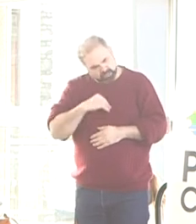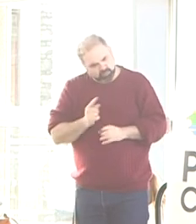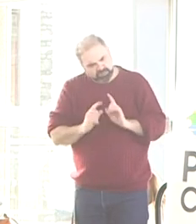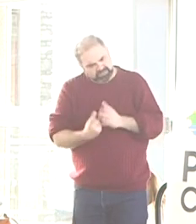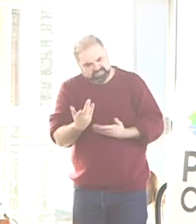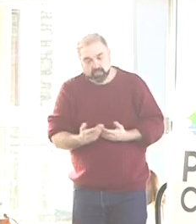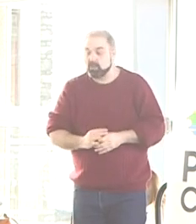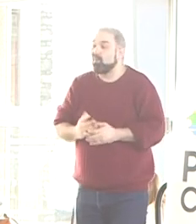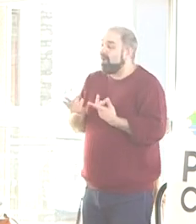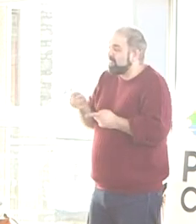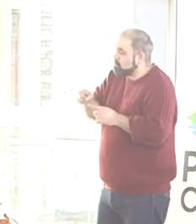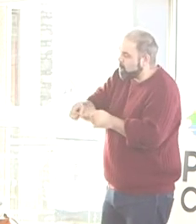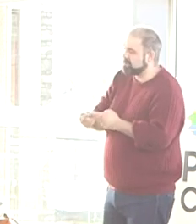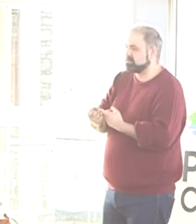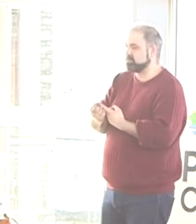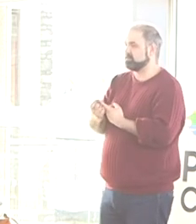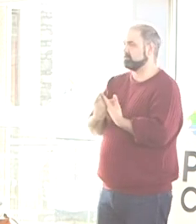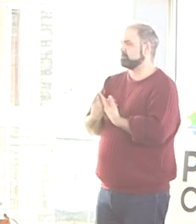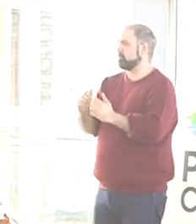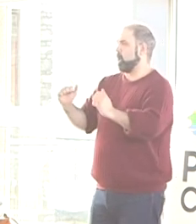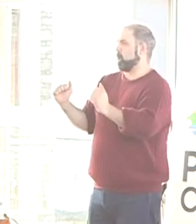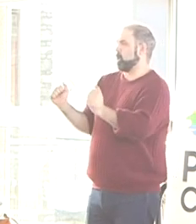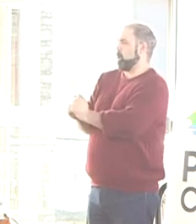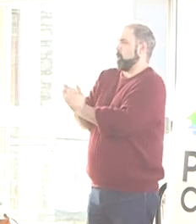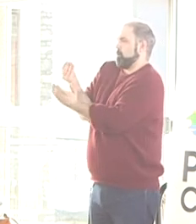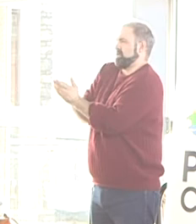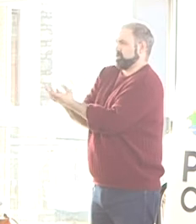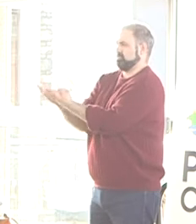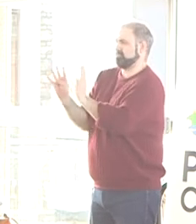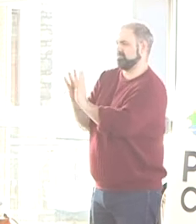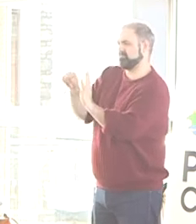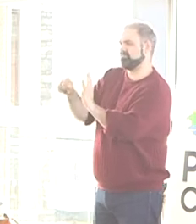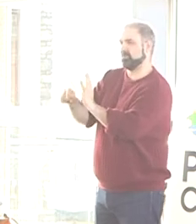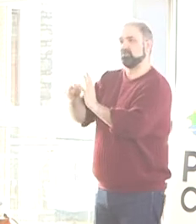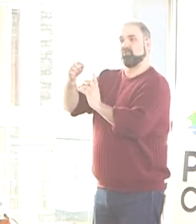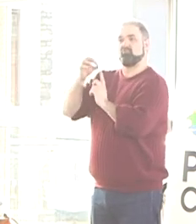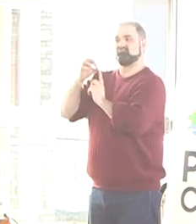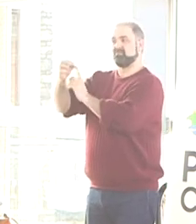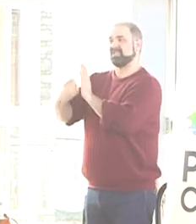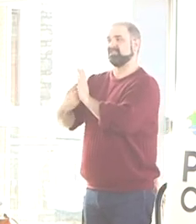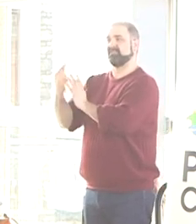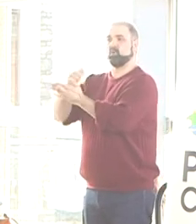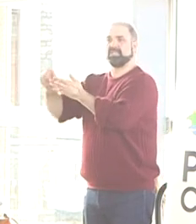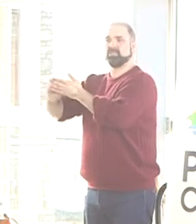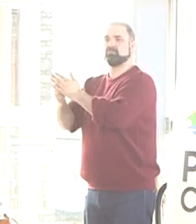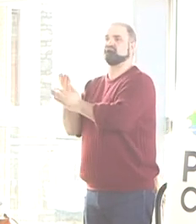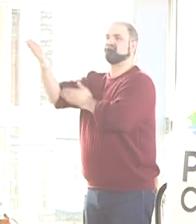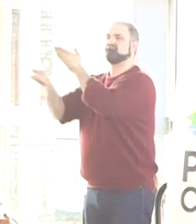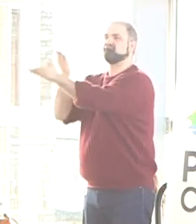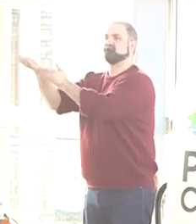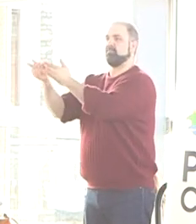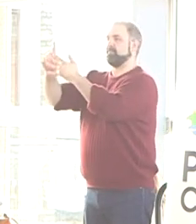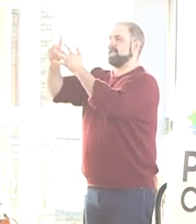that point, there was a commission stage where representatives of all the signatories to the European Convention on Human